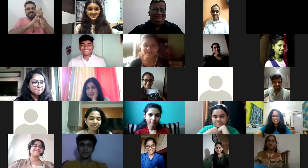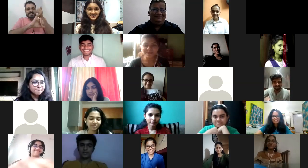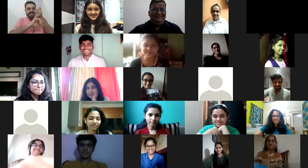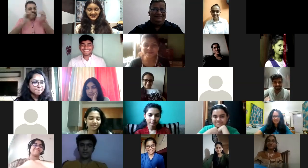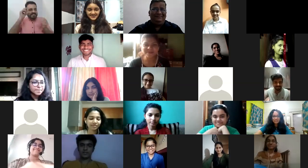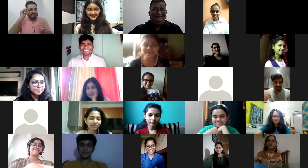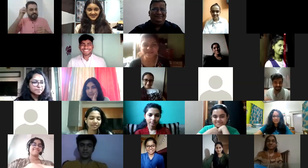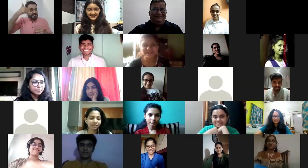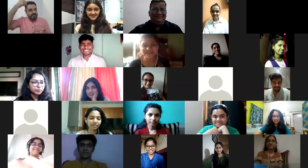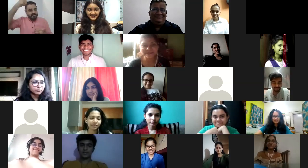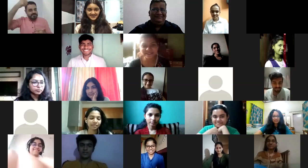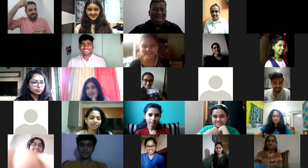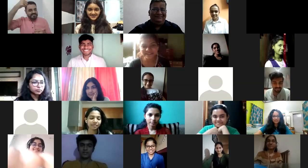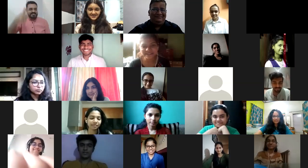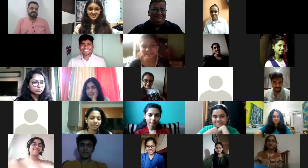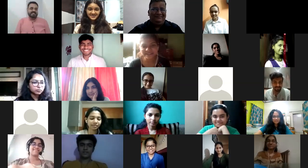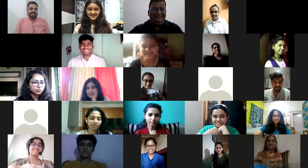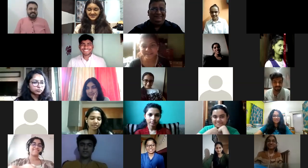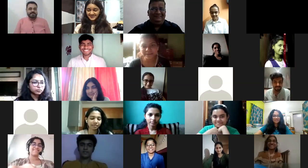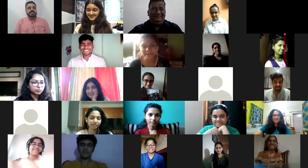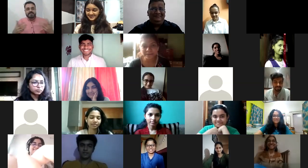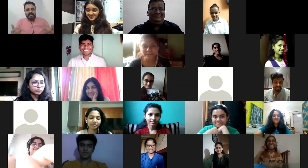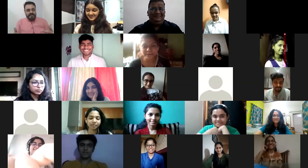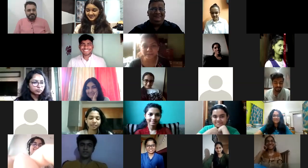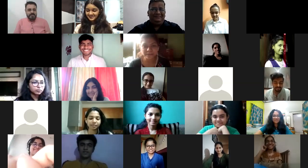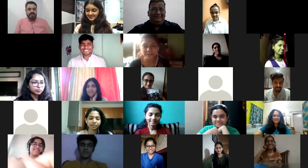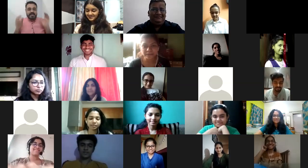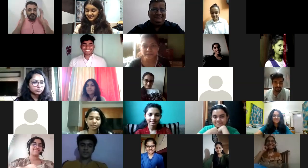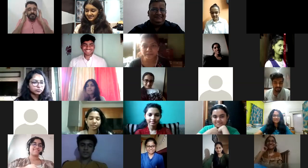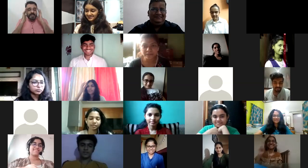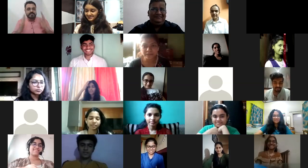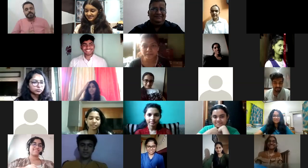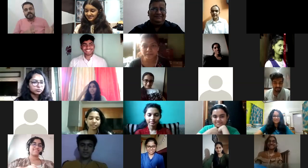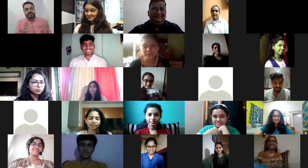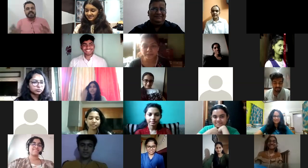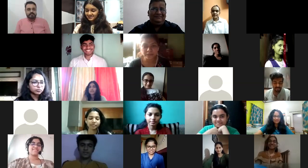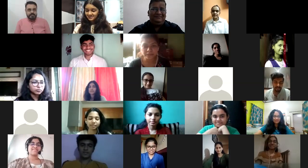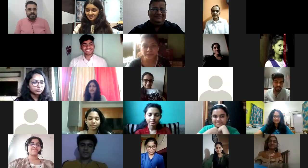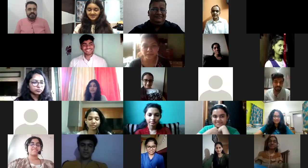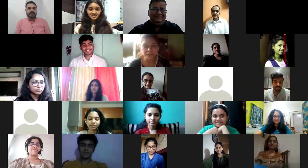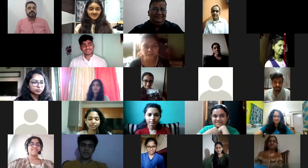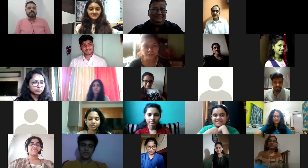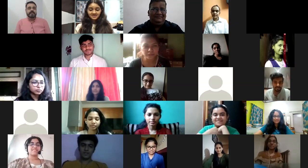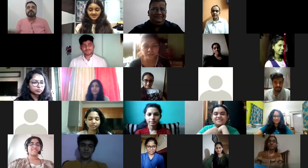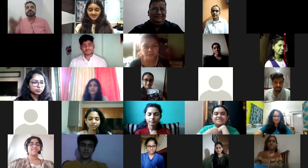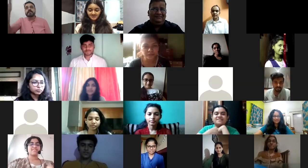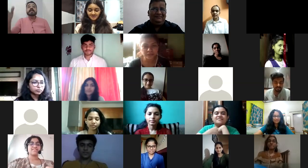Sanjay chashma boss. So this is my name. Or that we have other team members, like we have